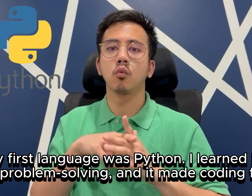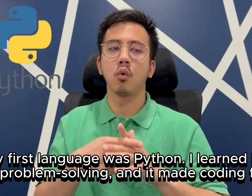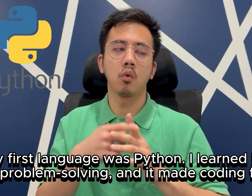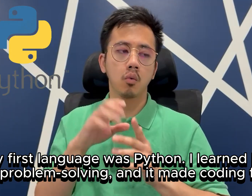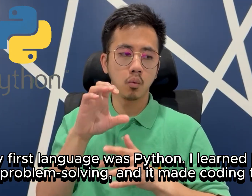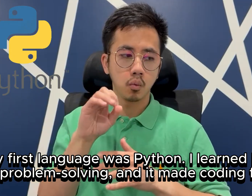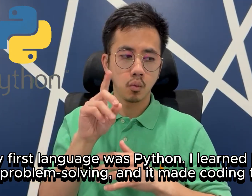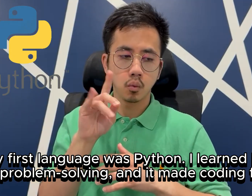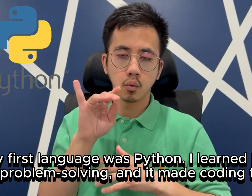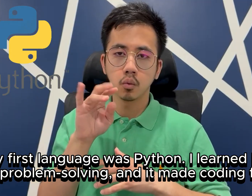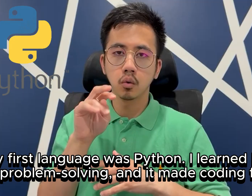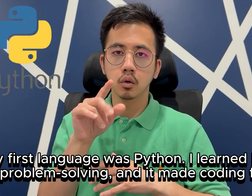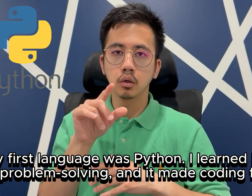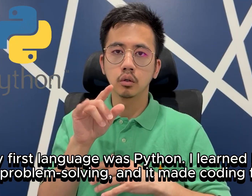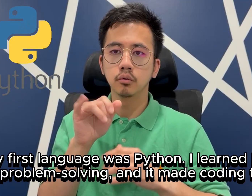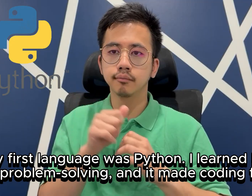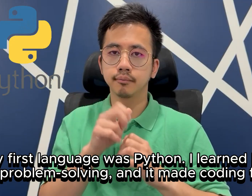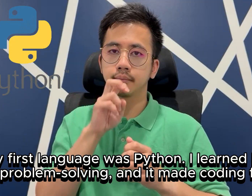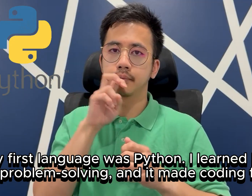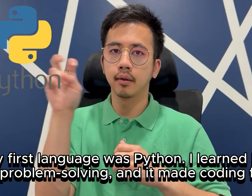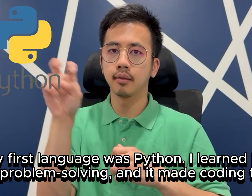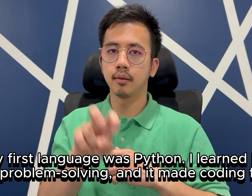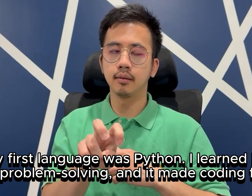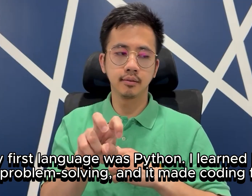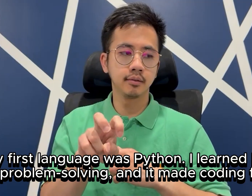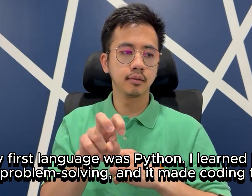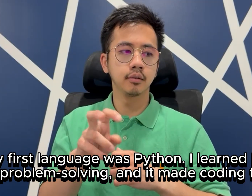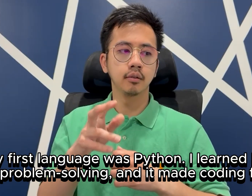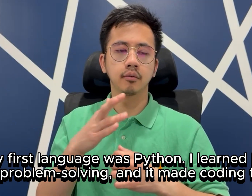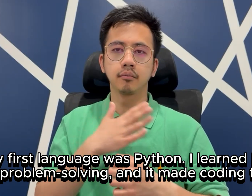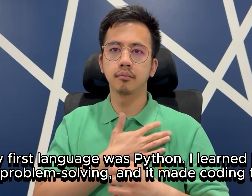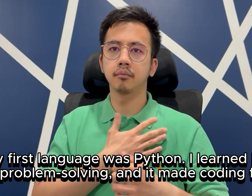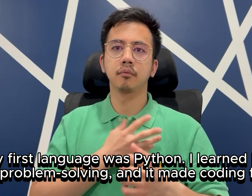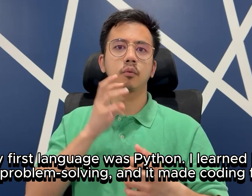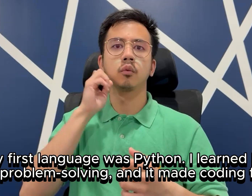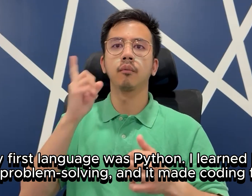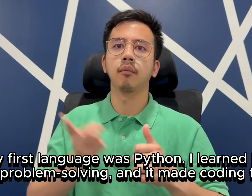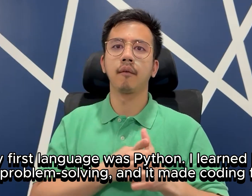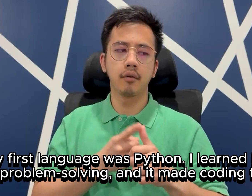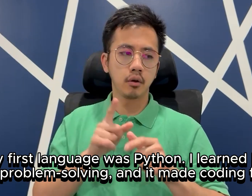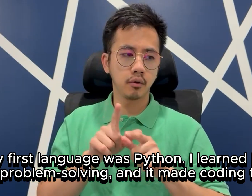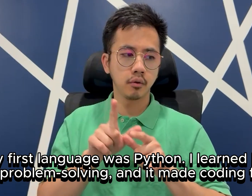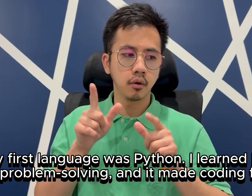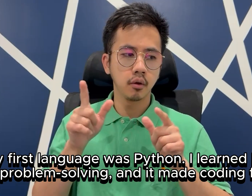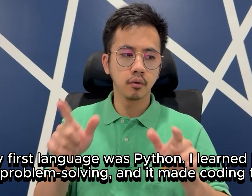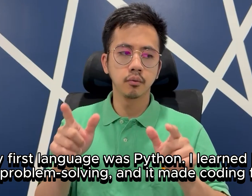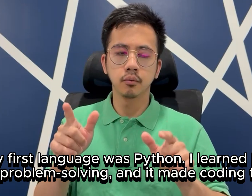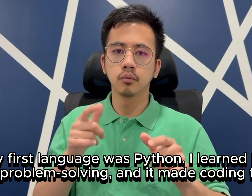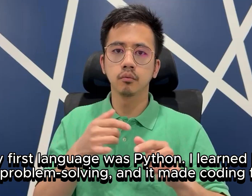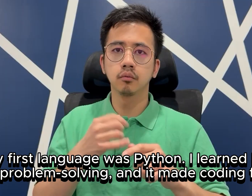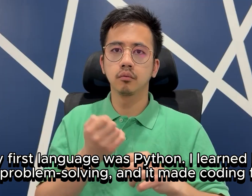My first language was Python. I learned logic, problem-solving, and it made coding fun.